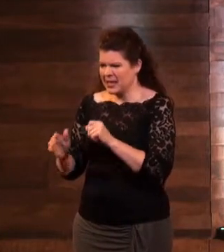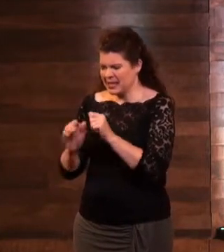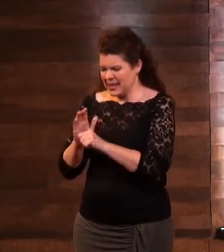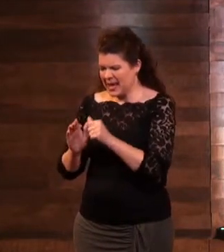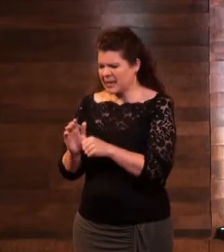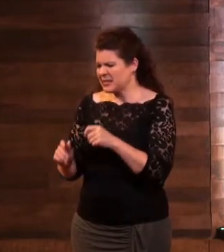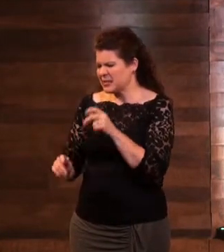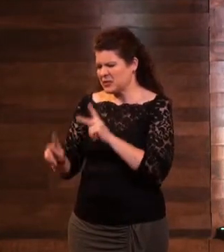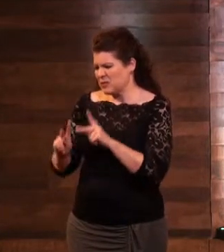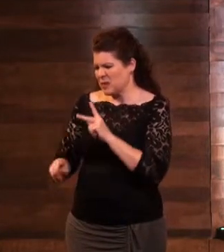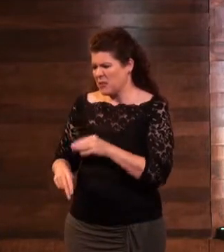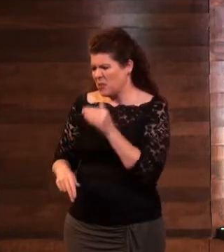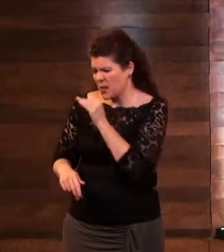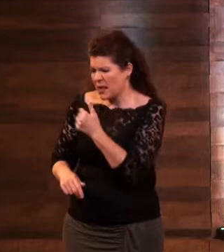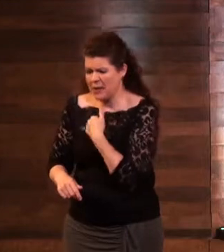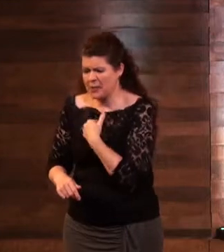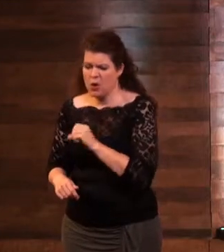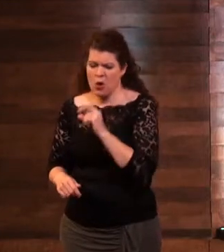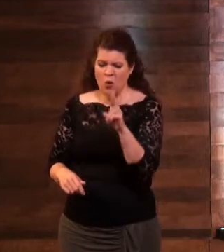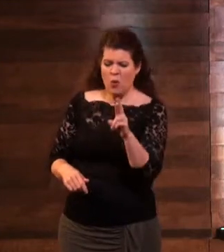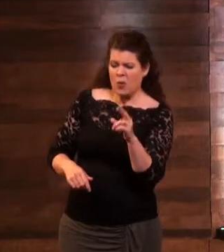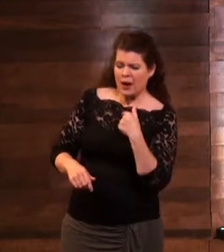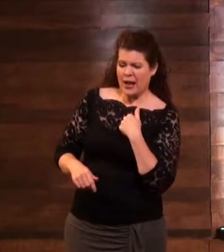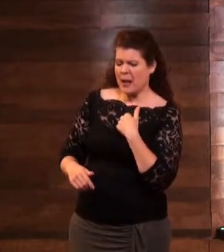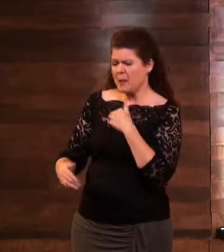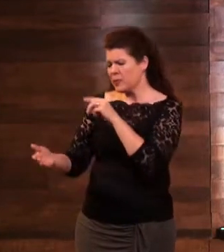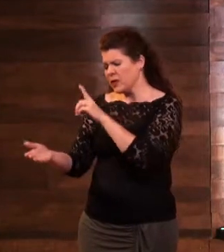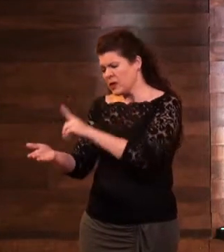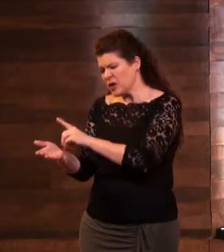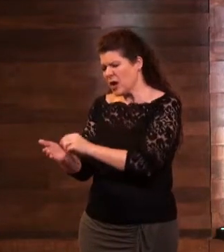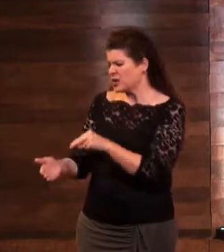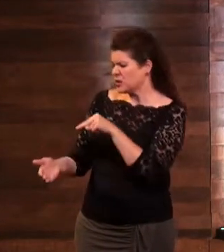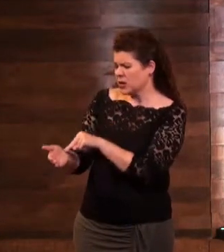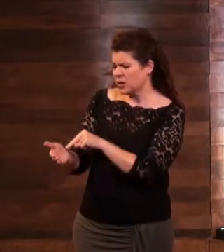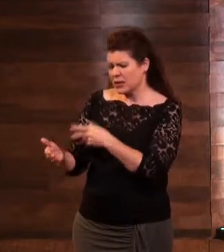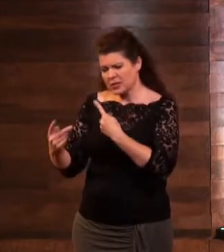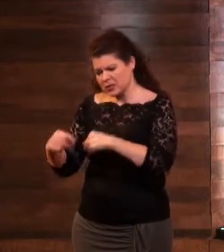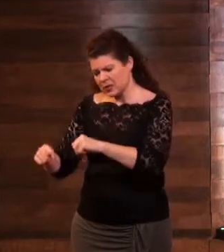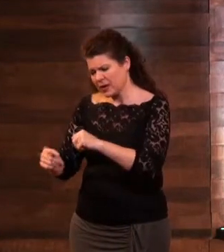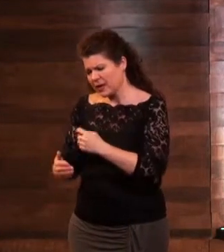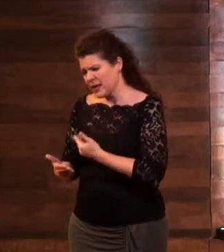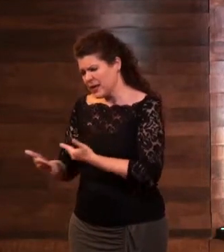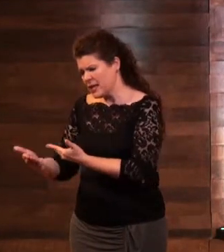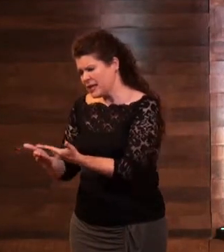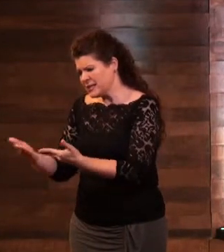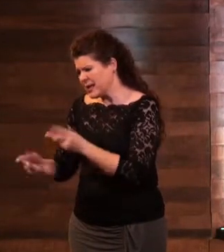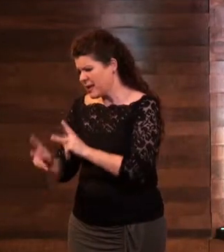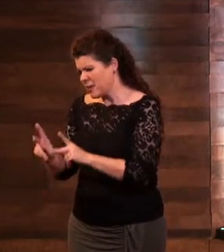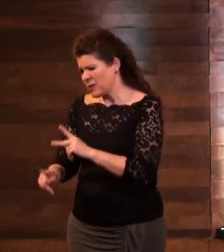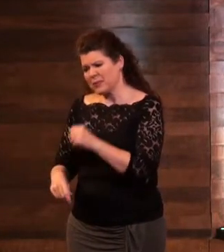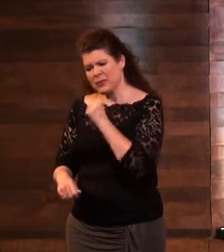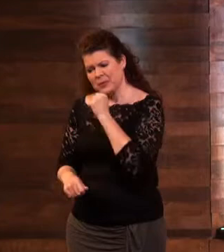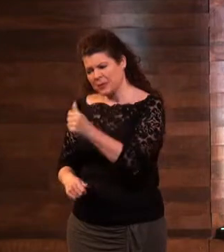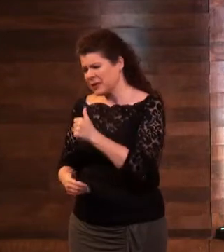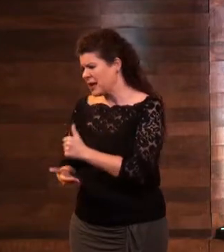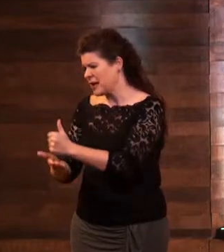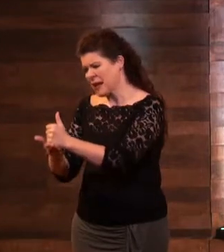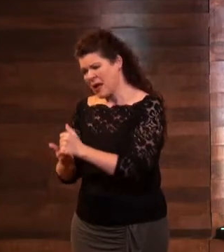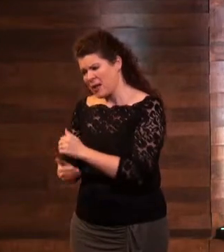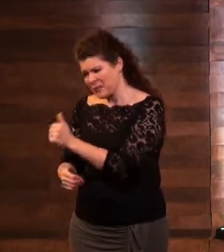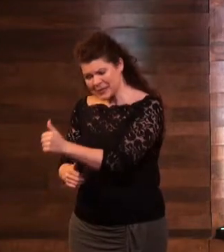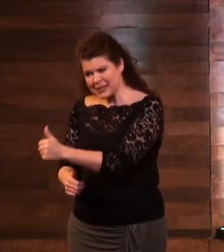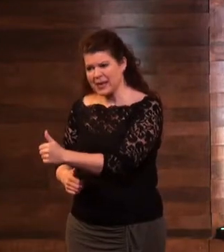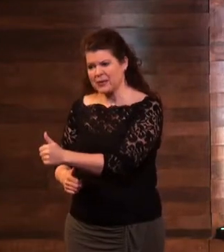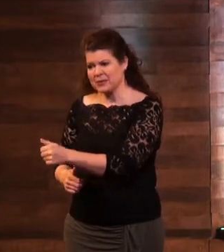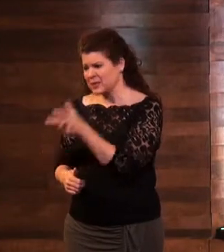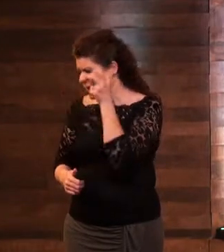finances. Or I'm a doctor or a nurse trying to take care of people who won't even take care of themselves. And